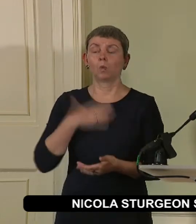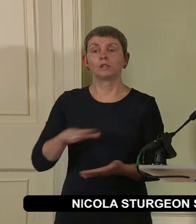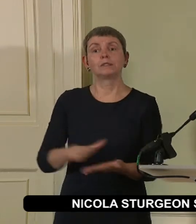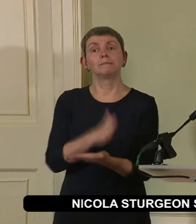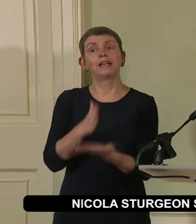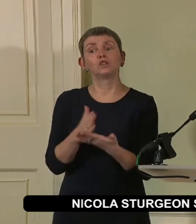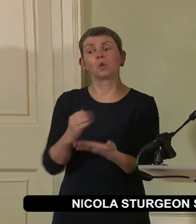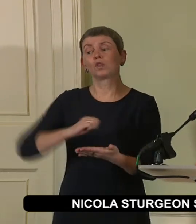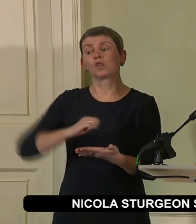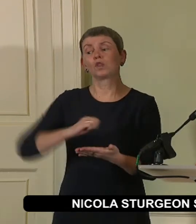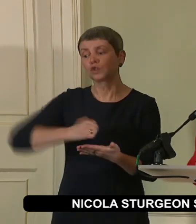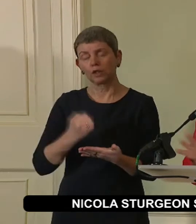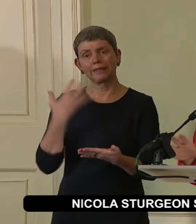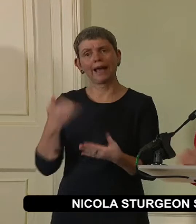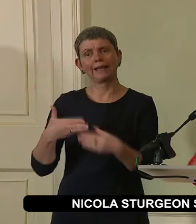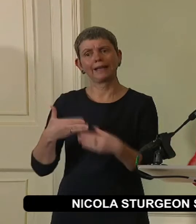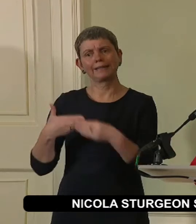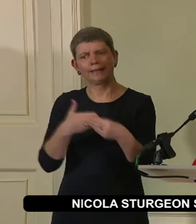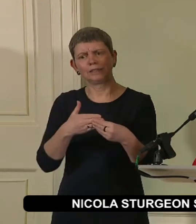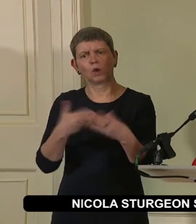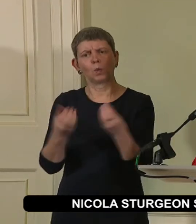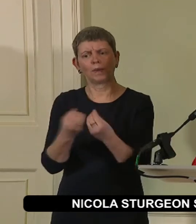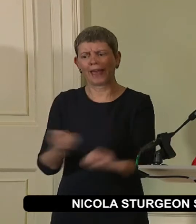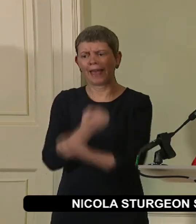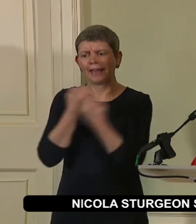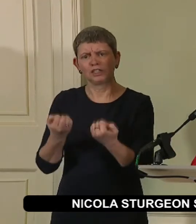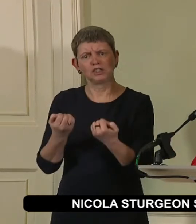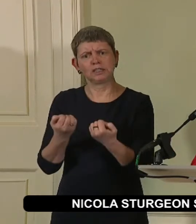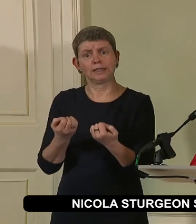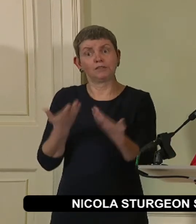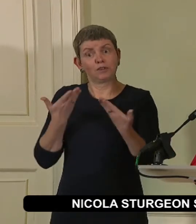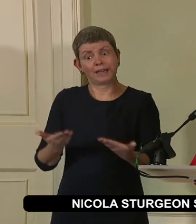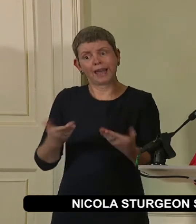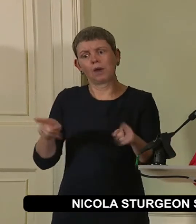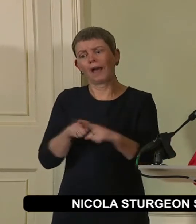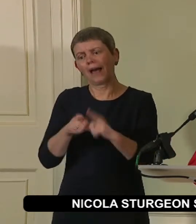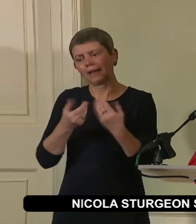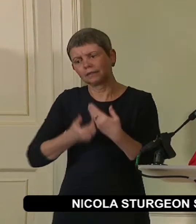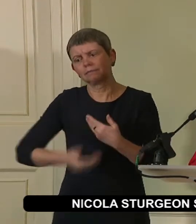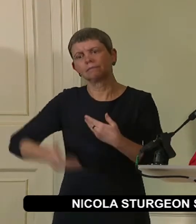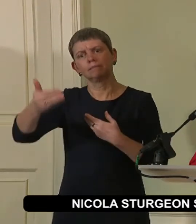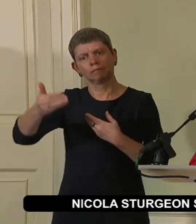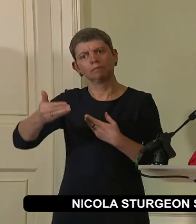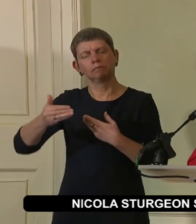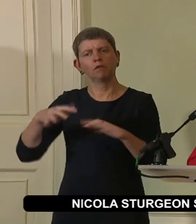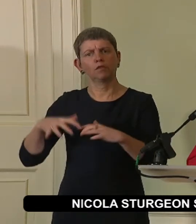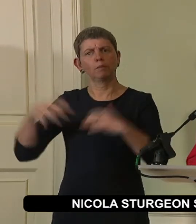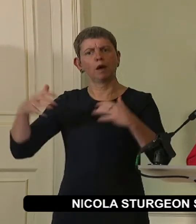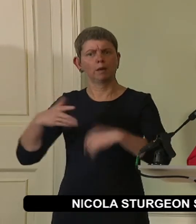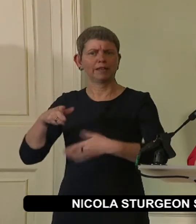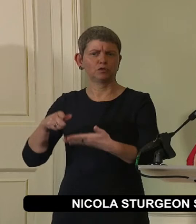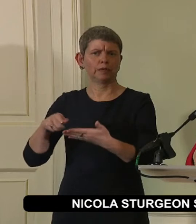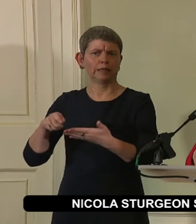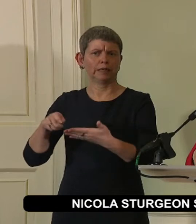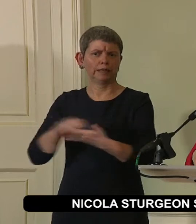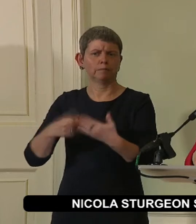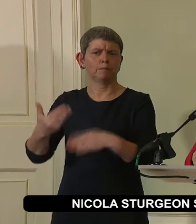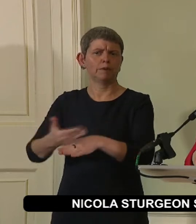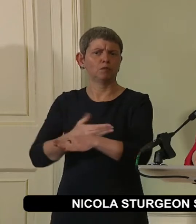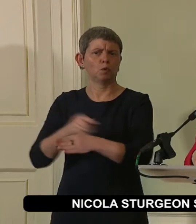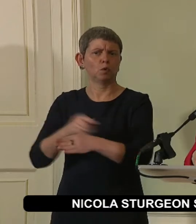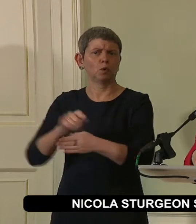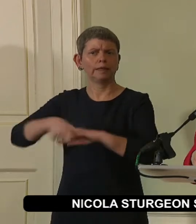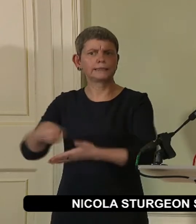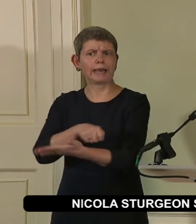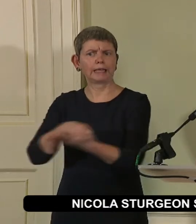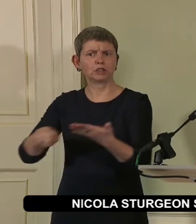the energy of leadership that it needs, not just today, but through the years that remain of this parliamentary term. And right now, in a